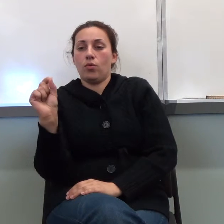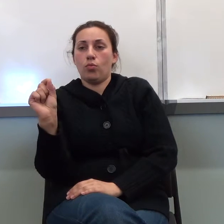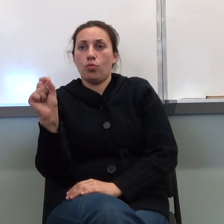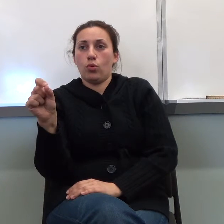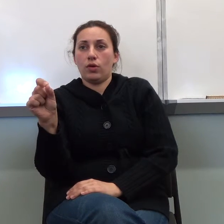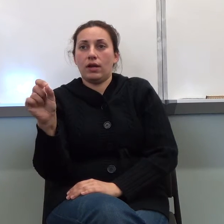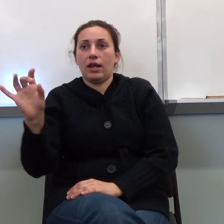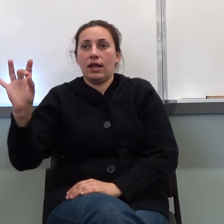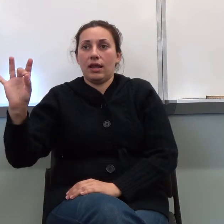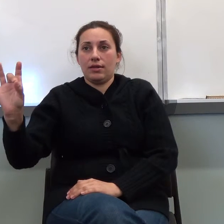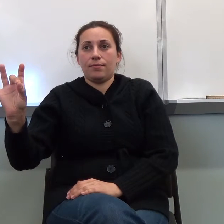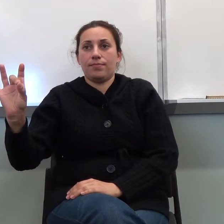C.